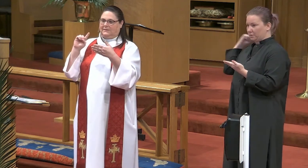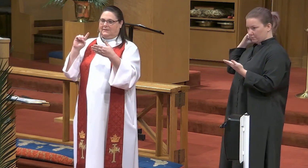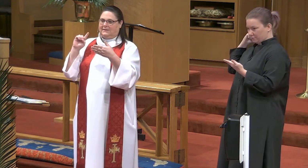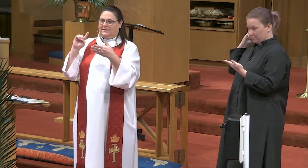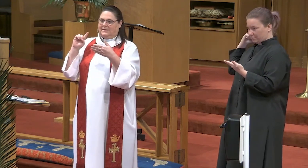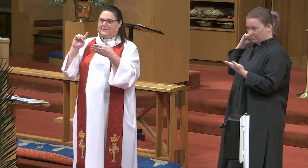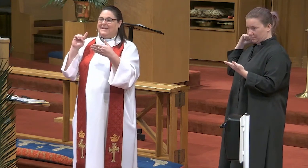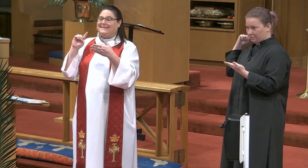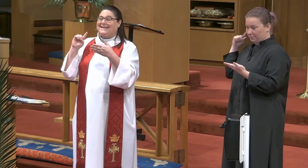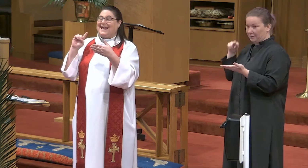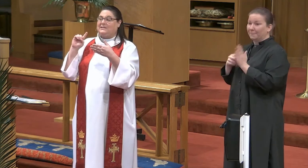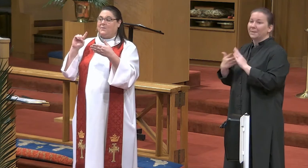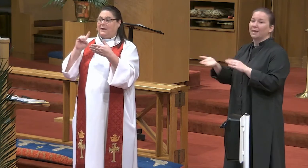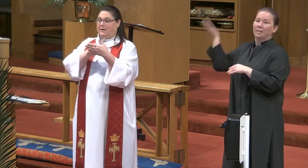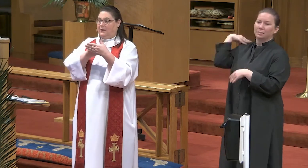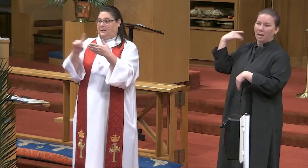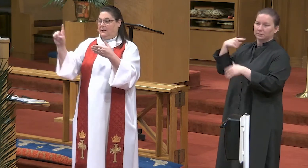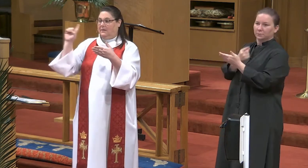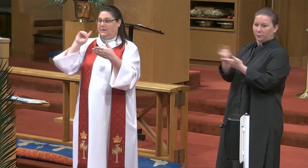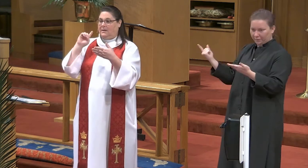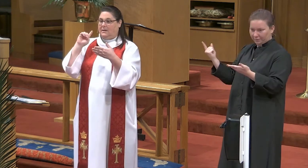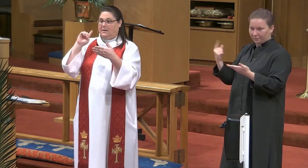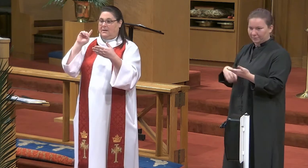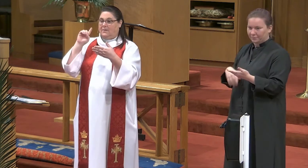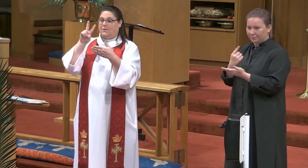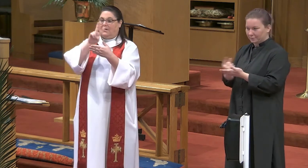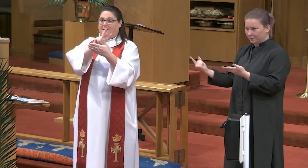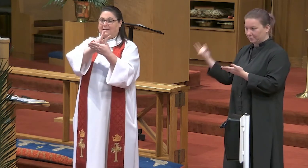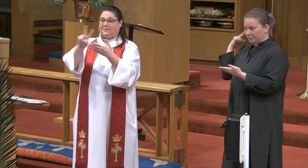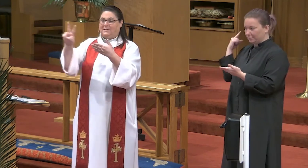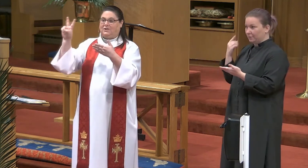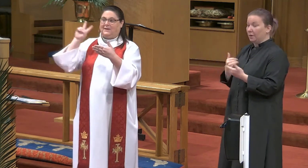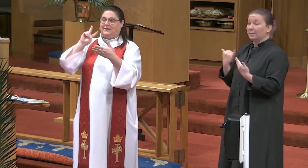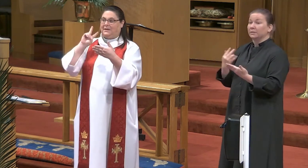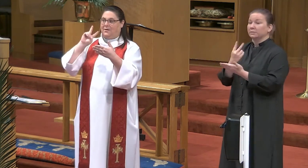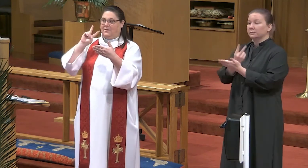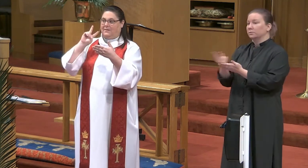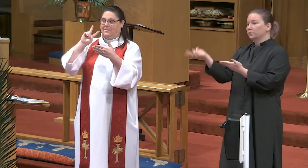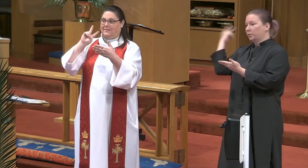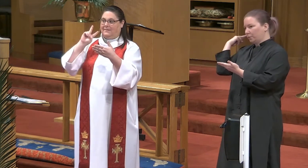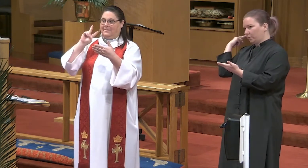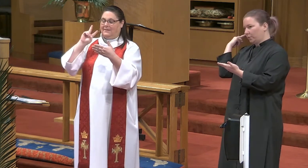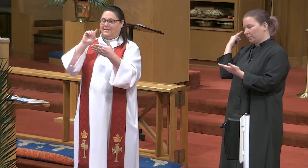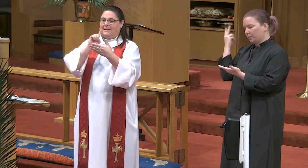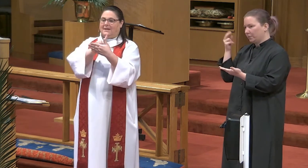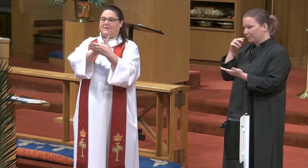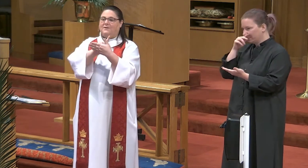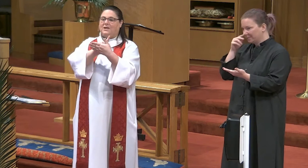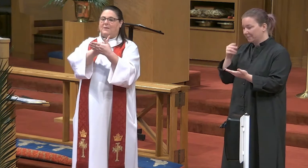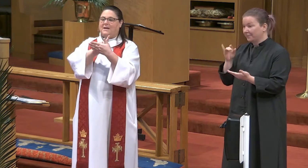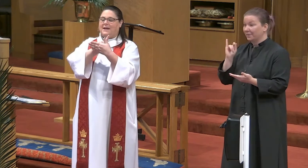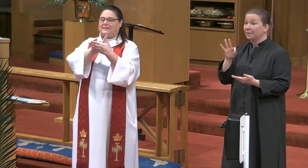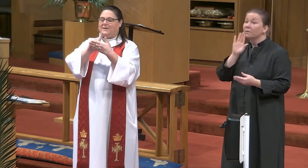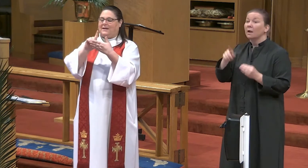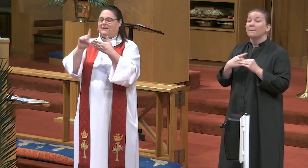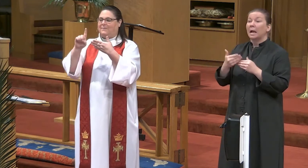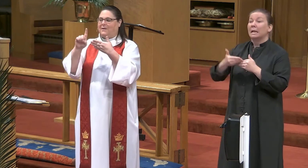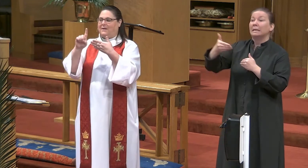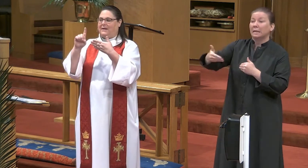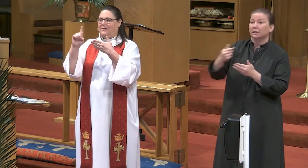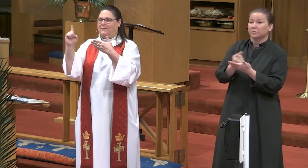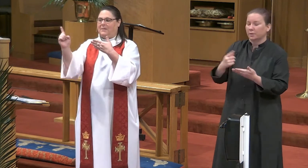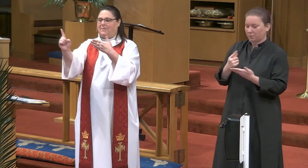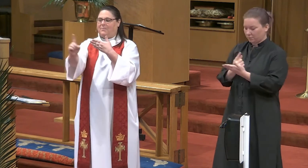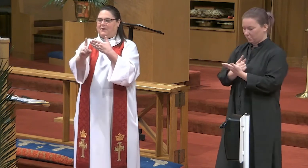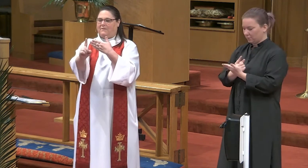backwards, means last week. Or this would be 2 weeks ago. If we're talking about next week, here's